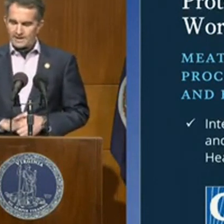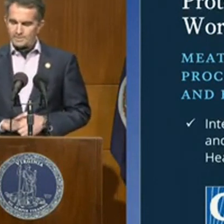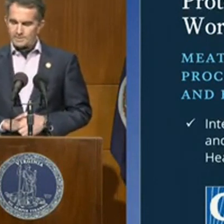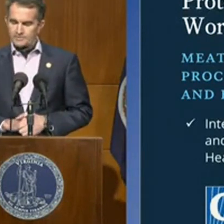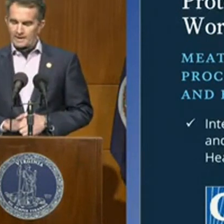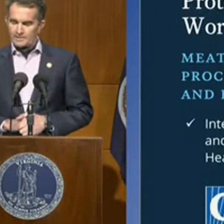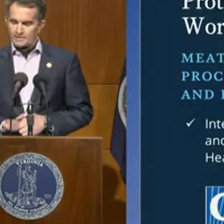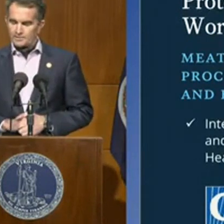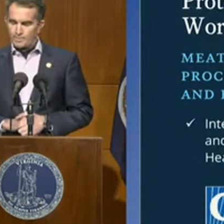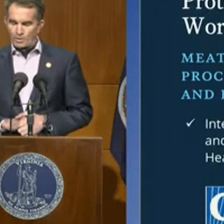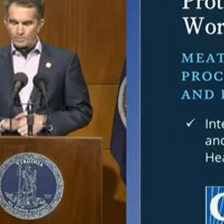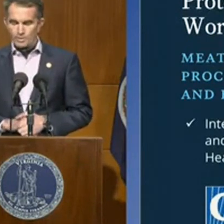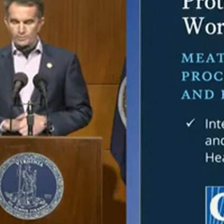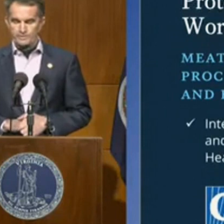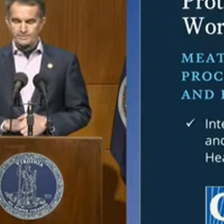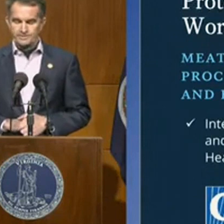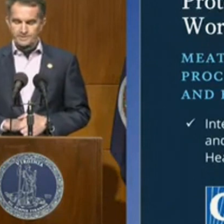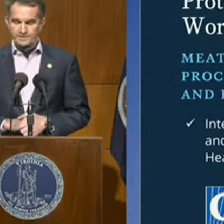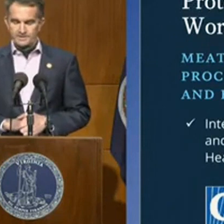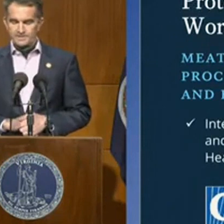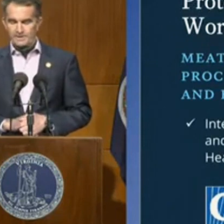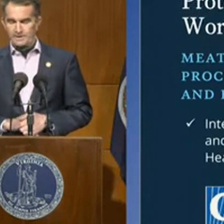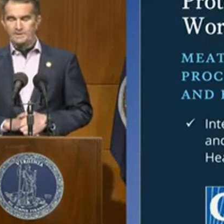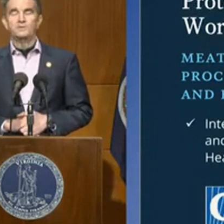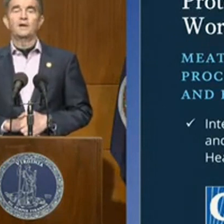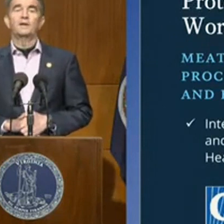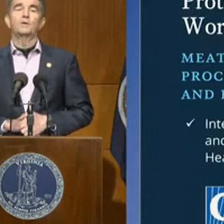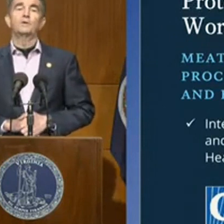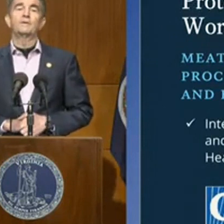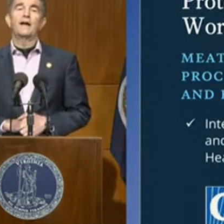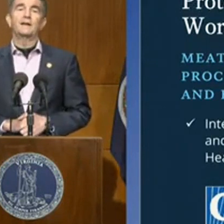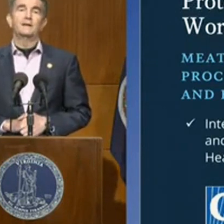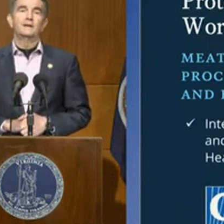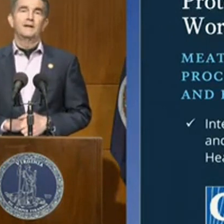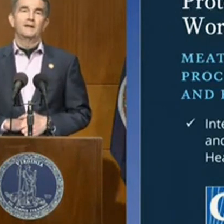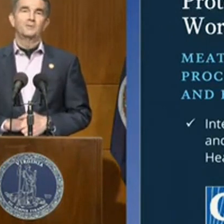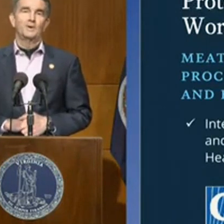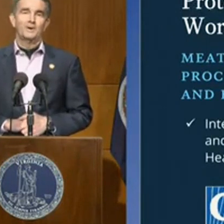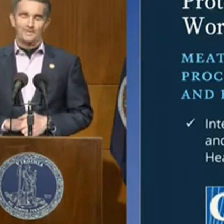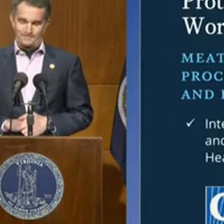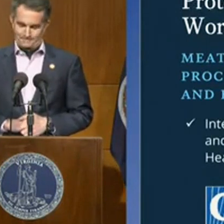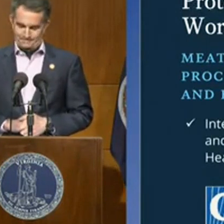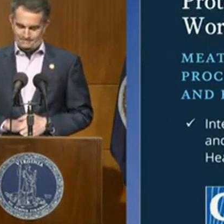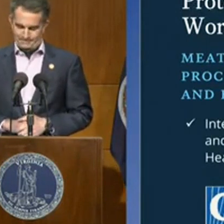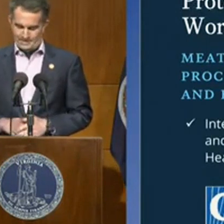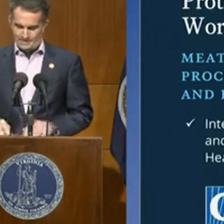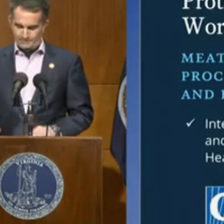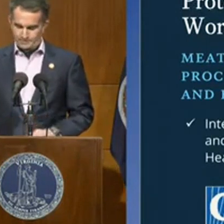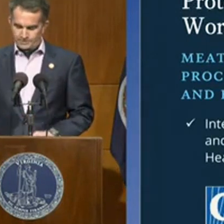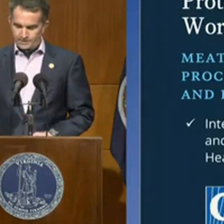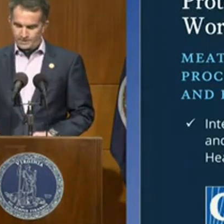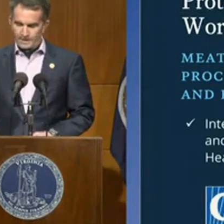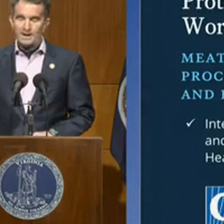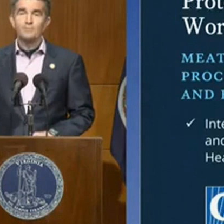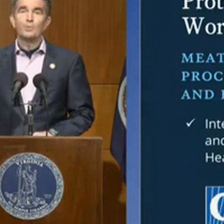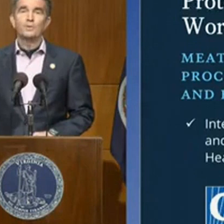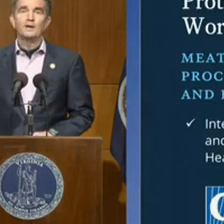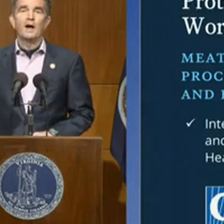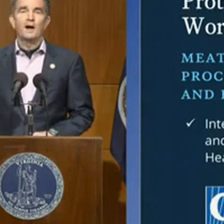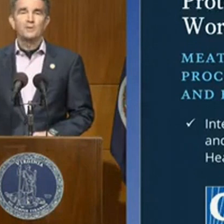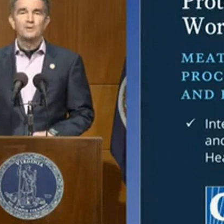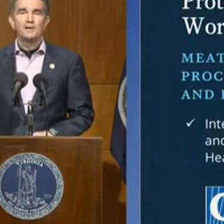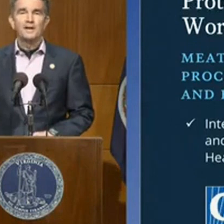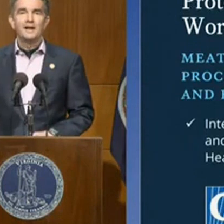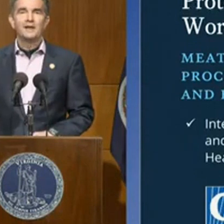following developments at the smaller poultry facilities in the Shenandoah Valley as well. Virginia has more